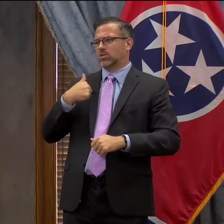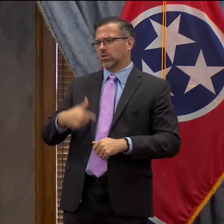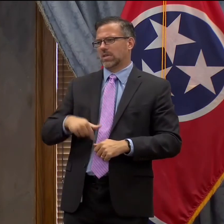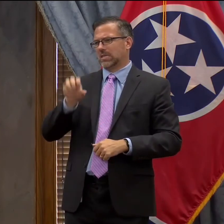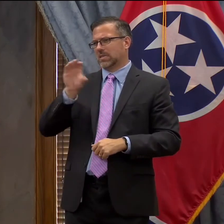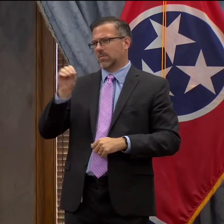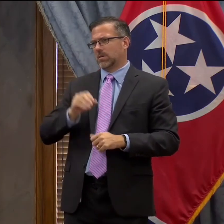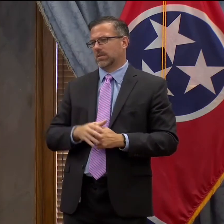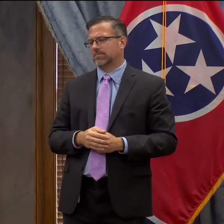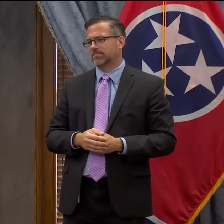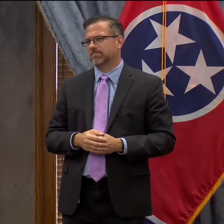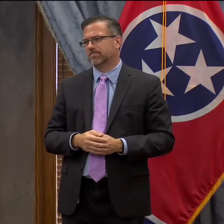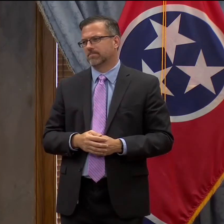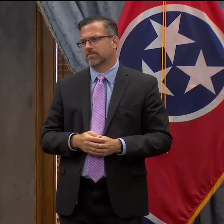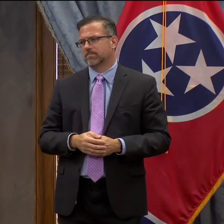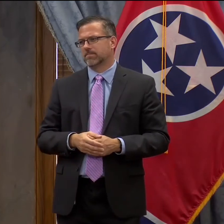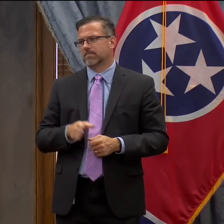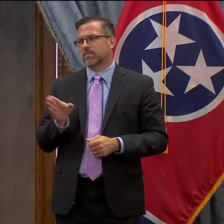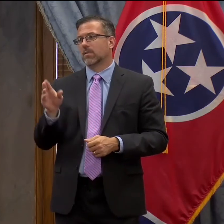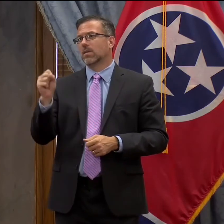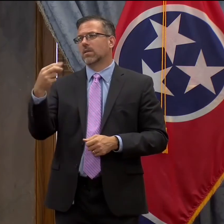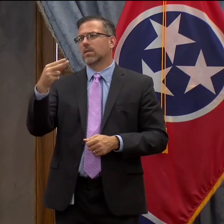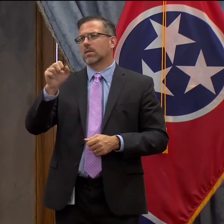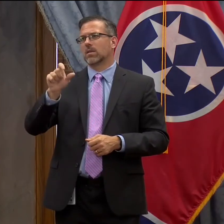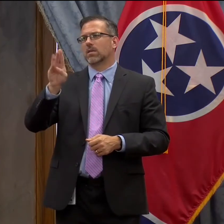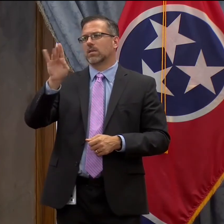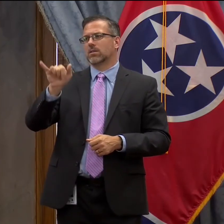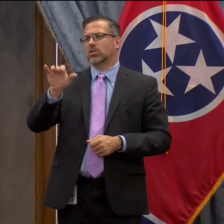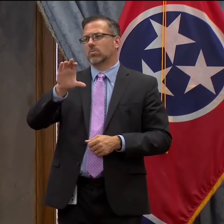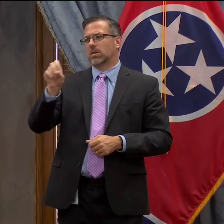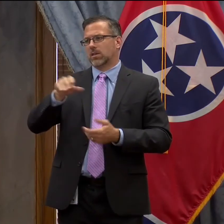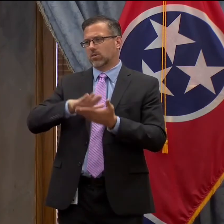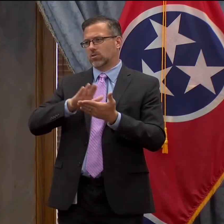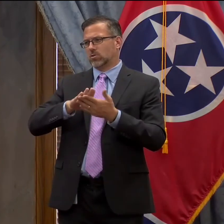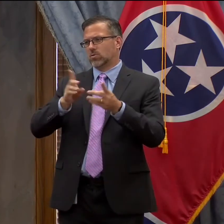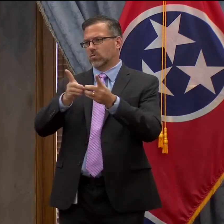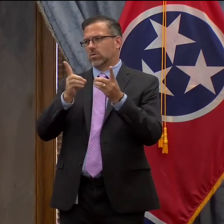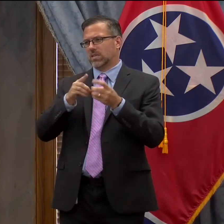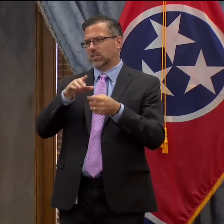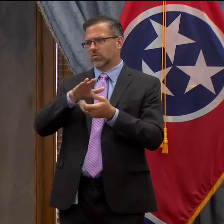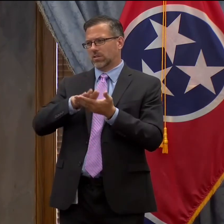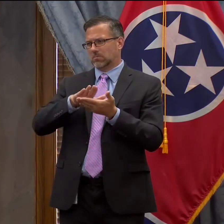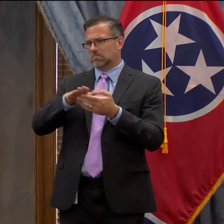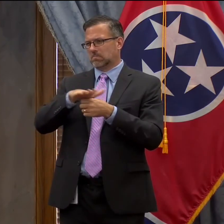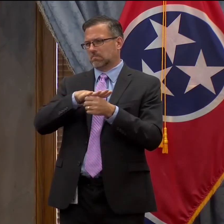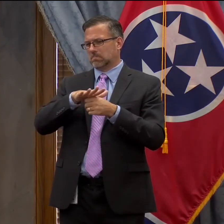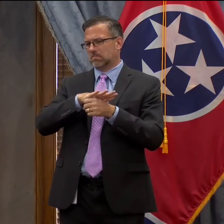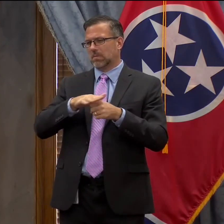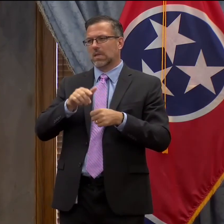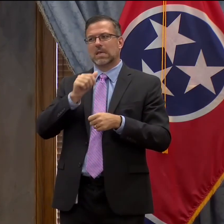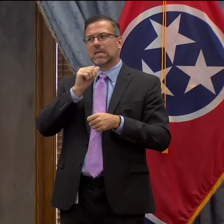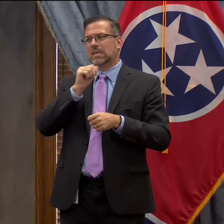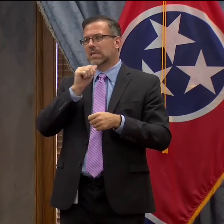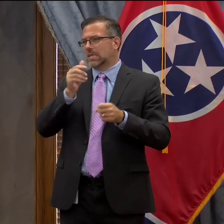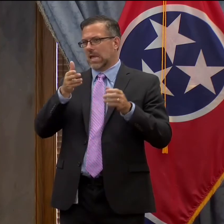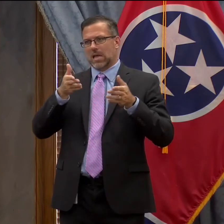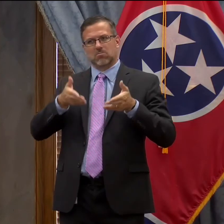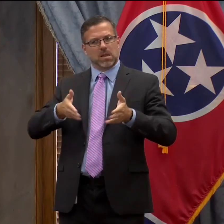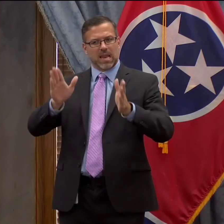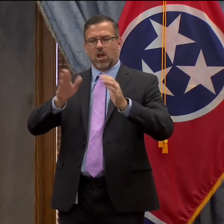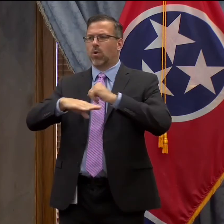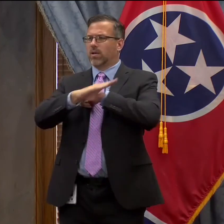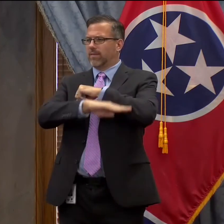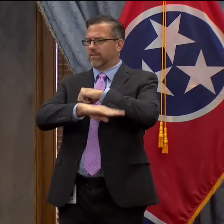One thing on local control, the Shelby County Schools District is not allowing fall sports, contact